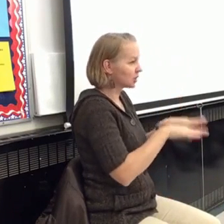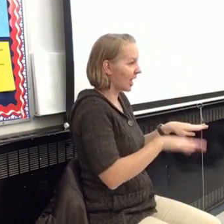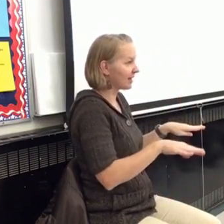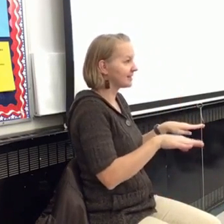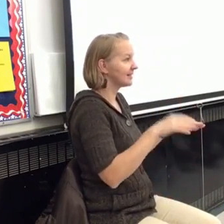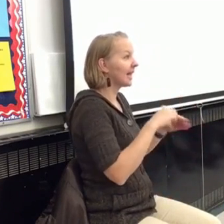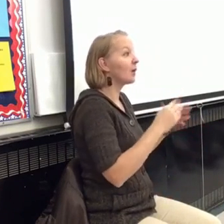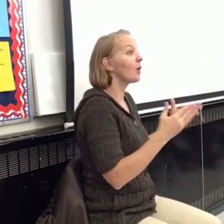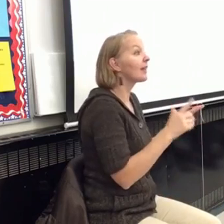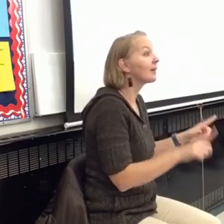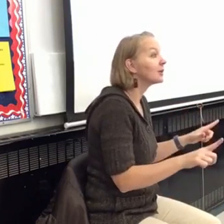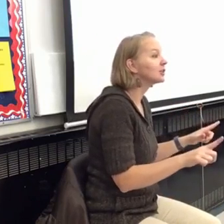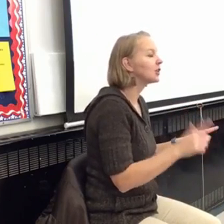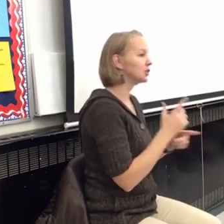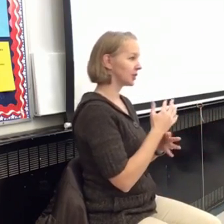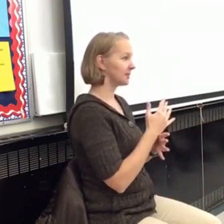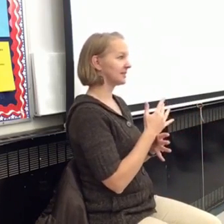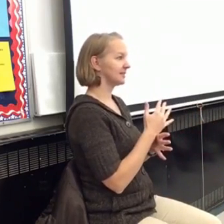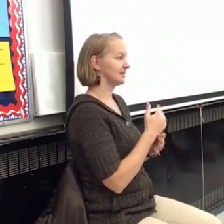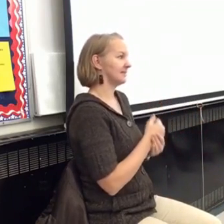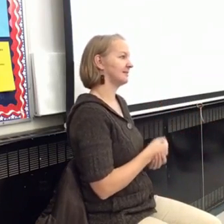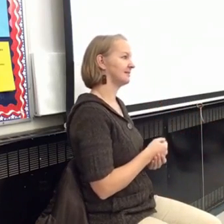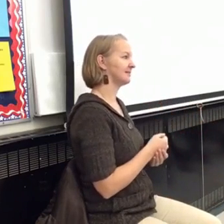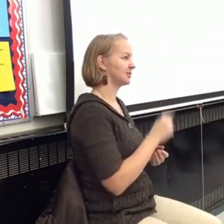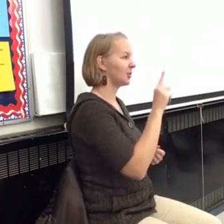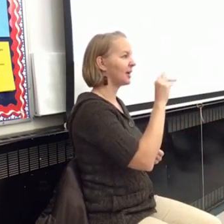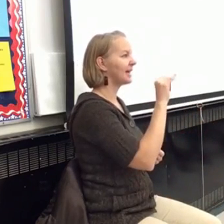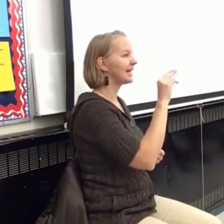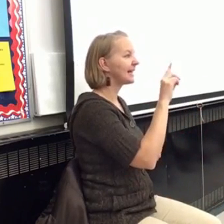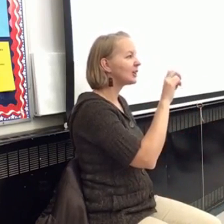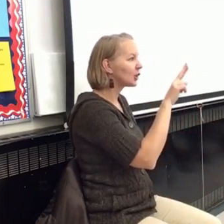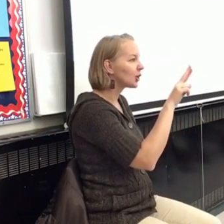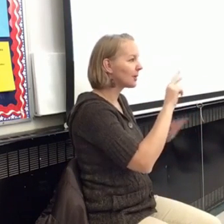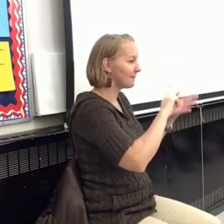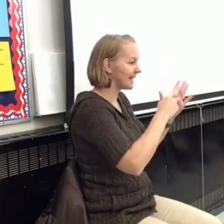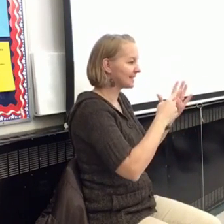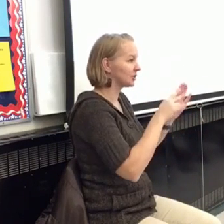what language? German. Exactly. So the idea is that